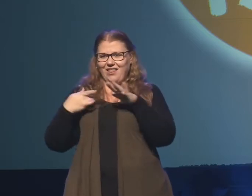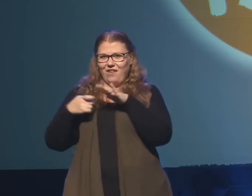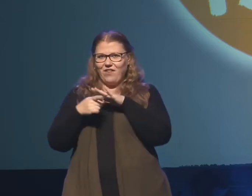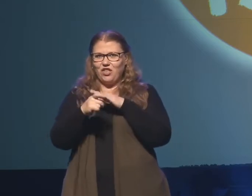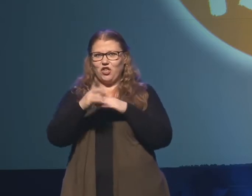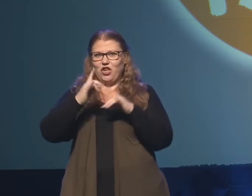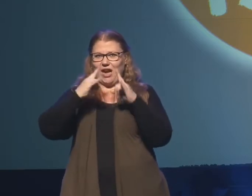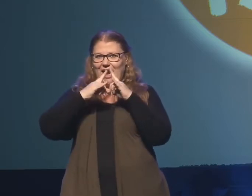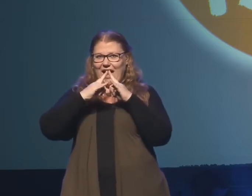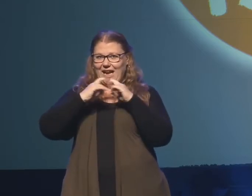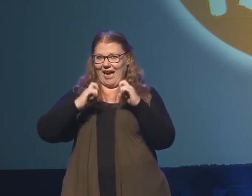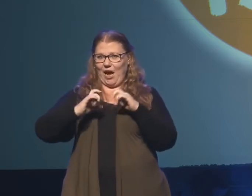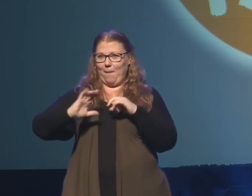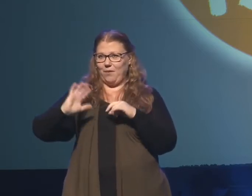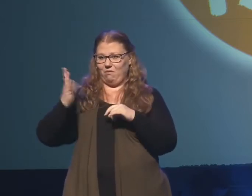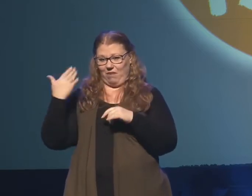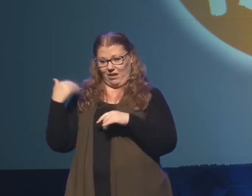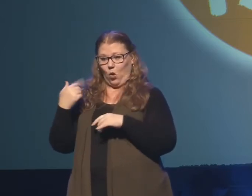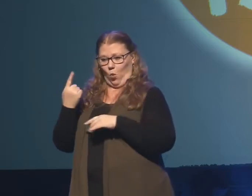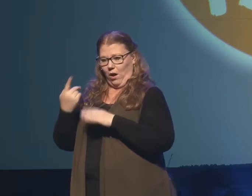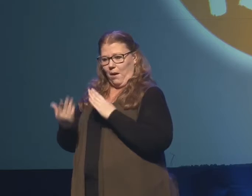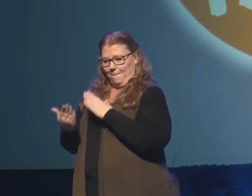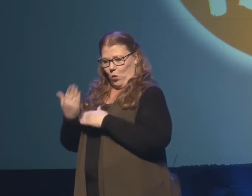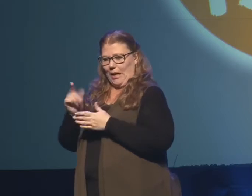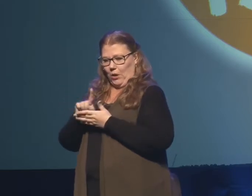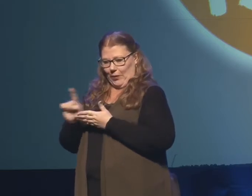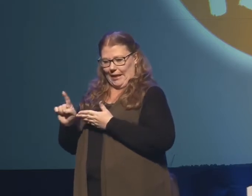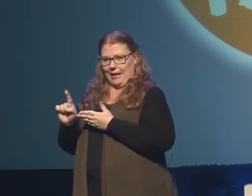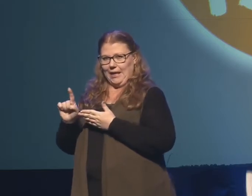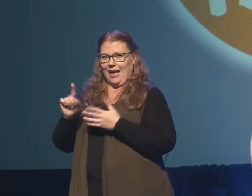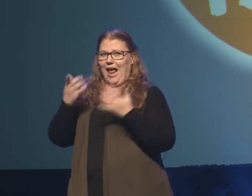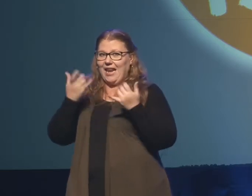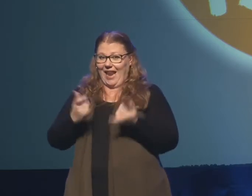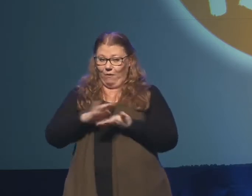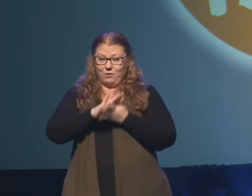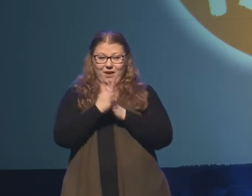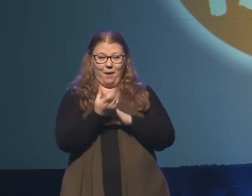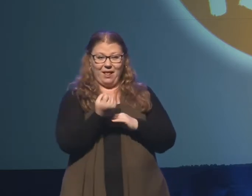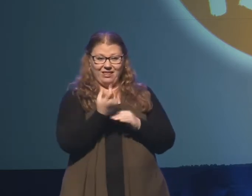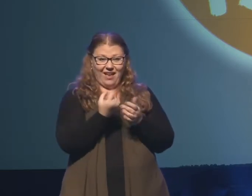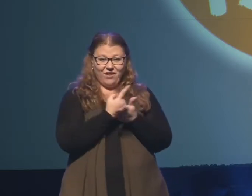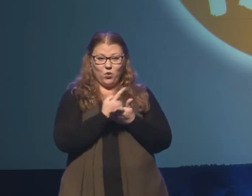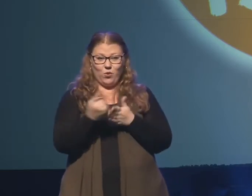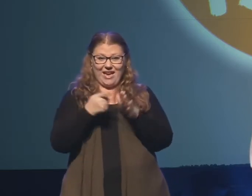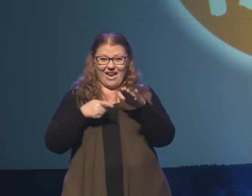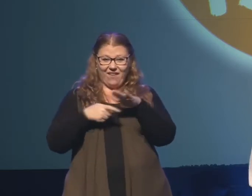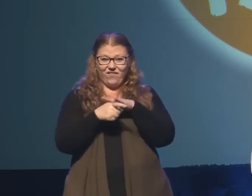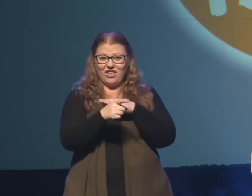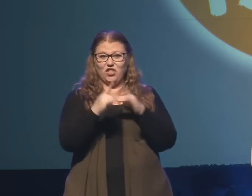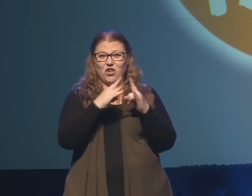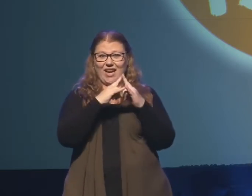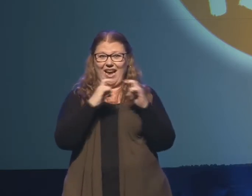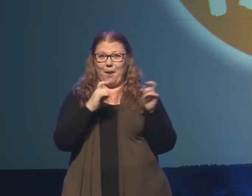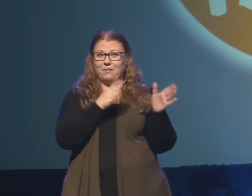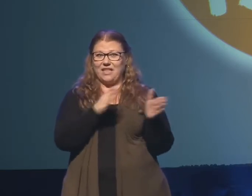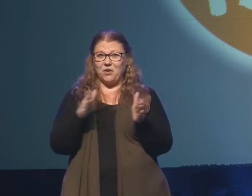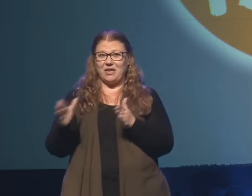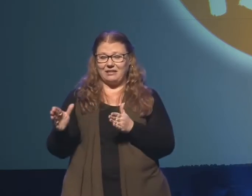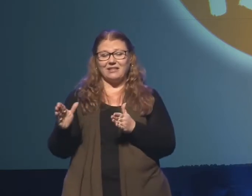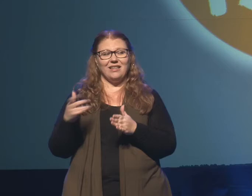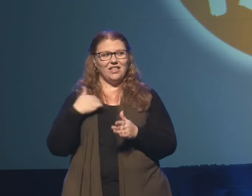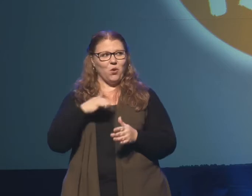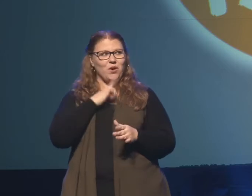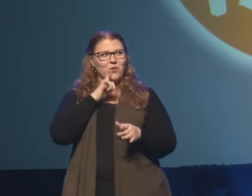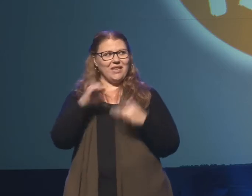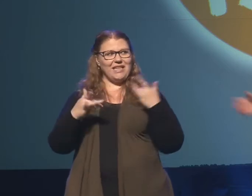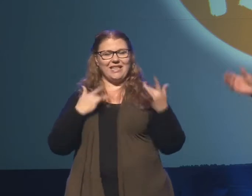in the past has been one morning, one week, is turning into an 11-week adventure camp series, right? So we are